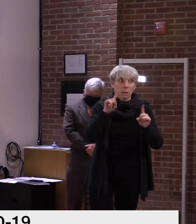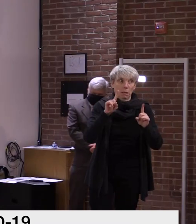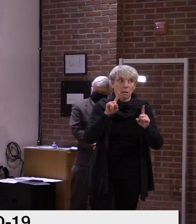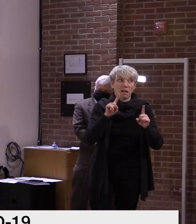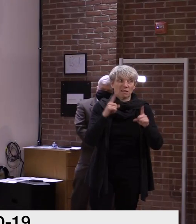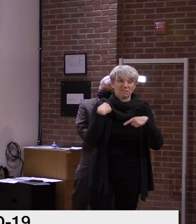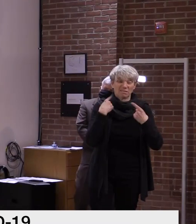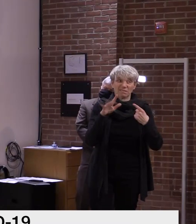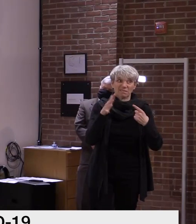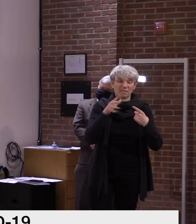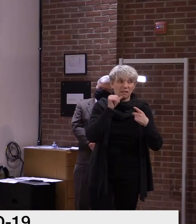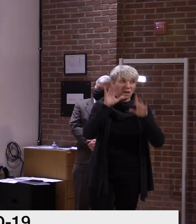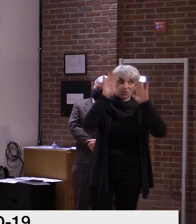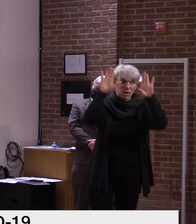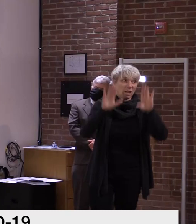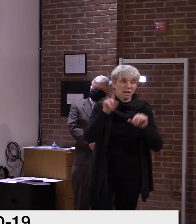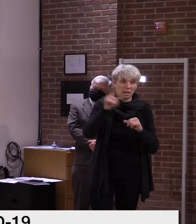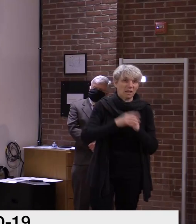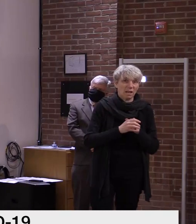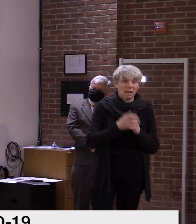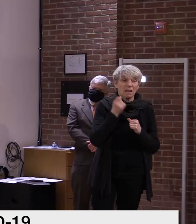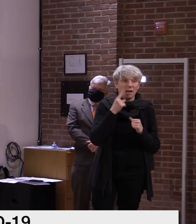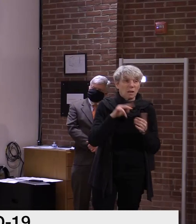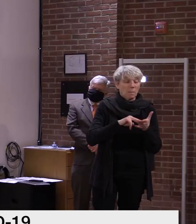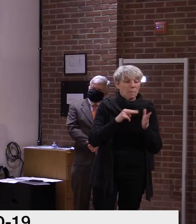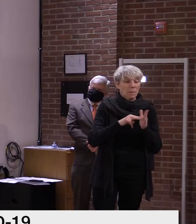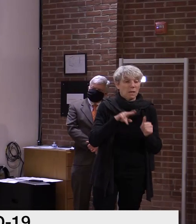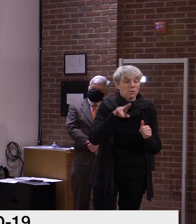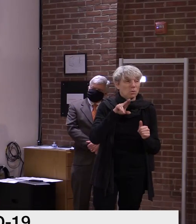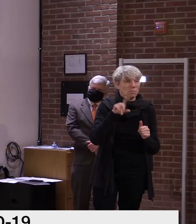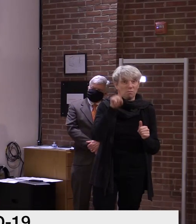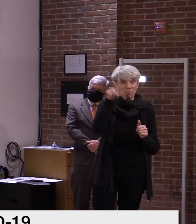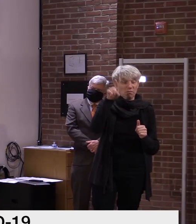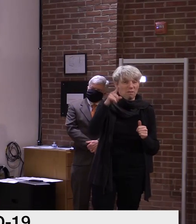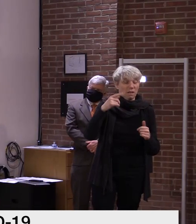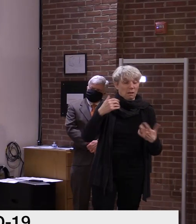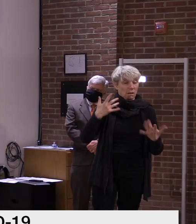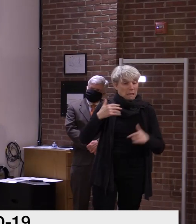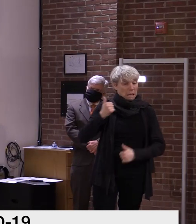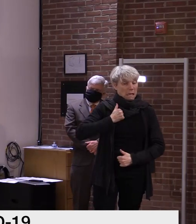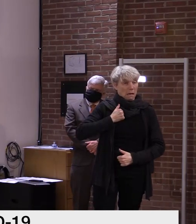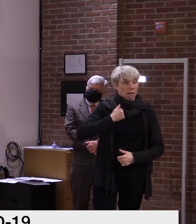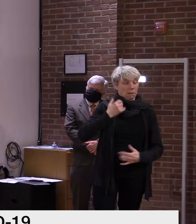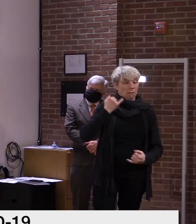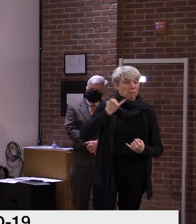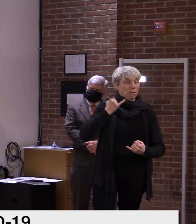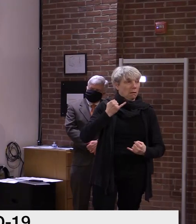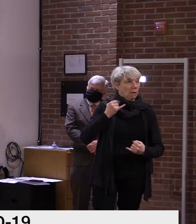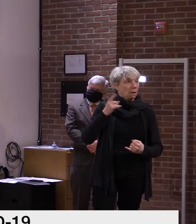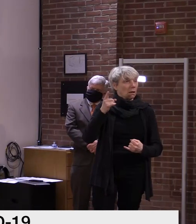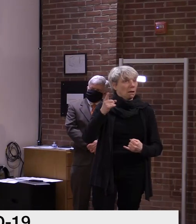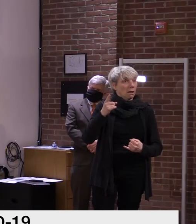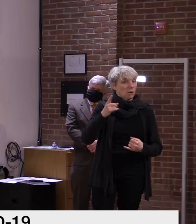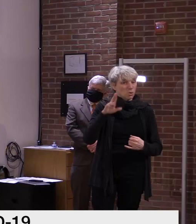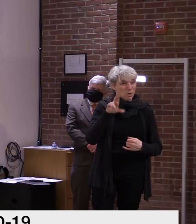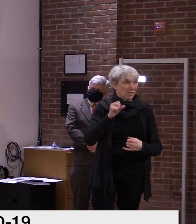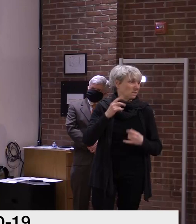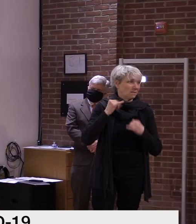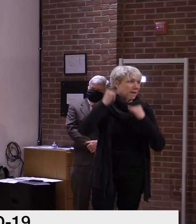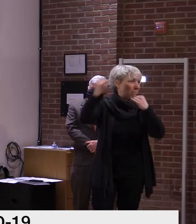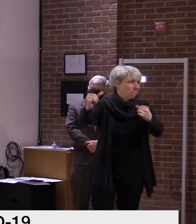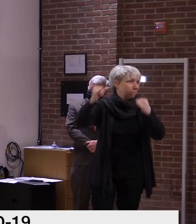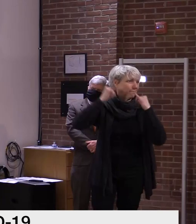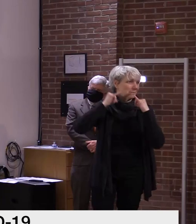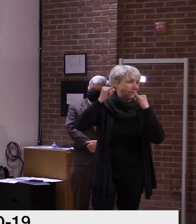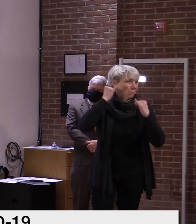I would say it's not all on the U.S. side. I'm not sure Canada is ready to open up the border either.